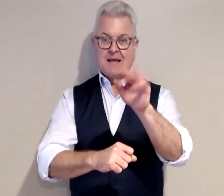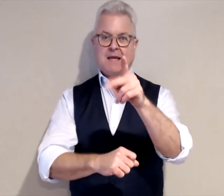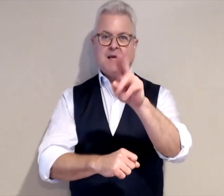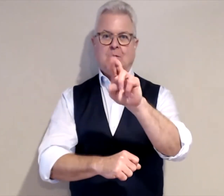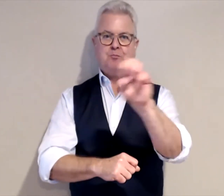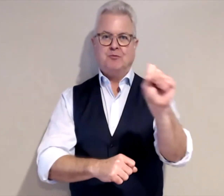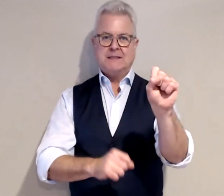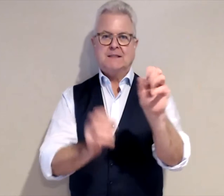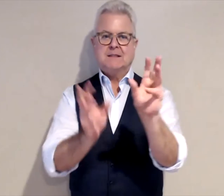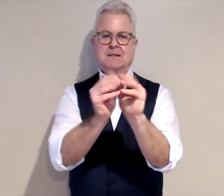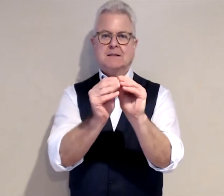This is a